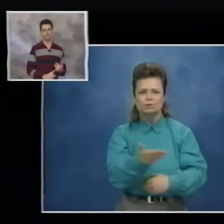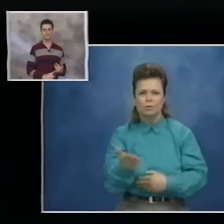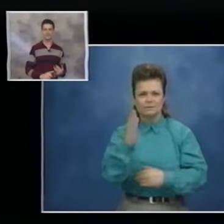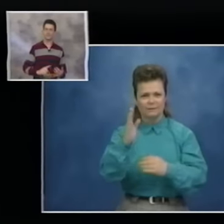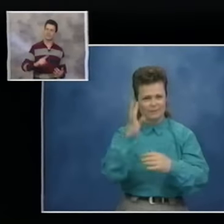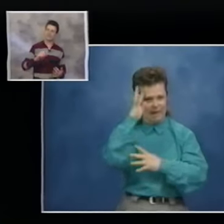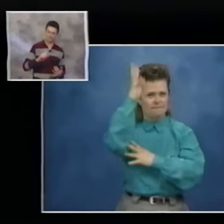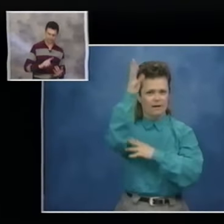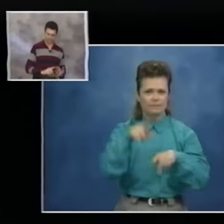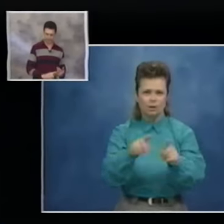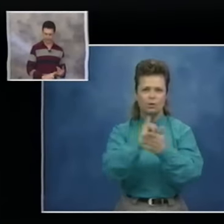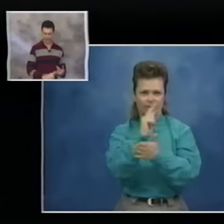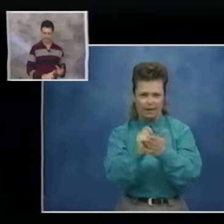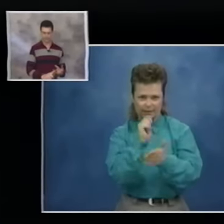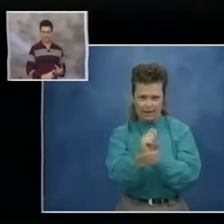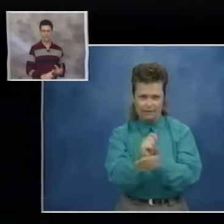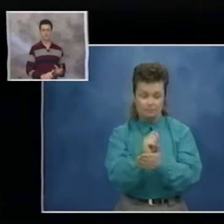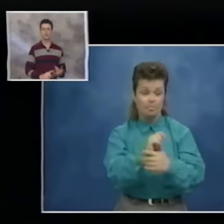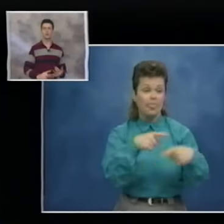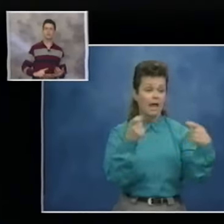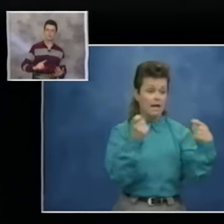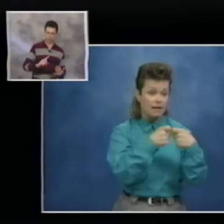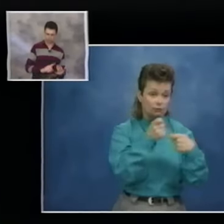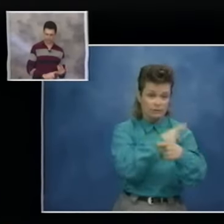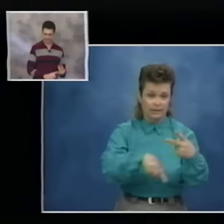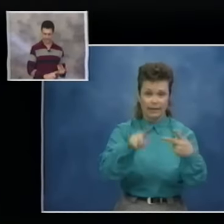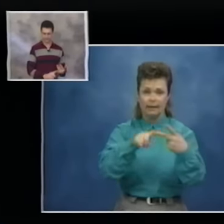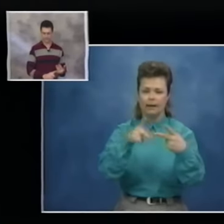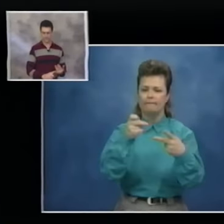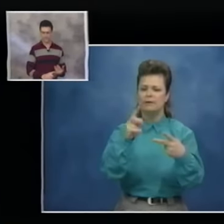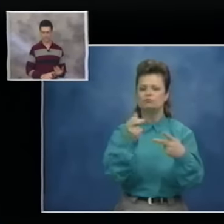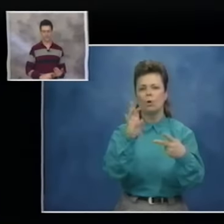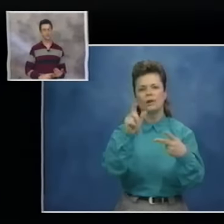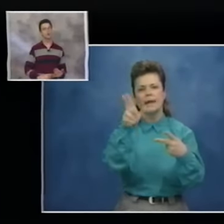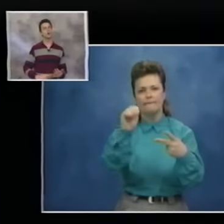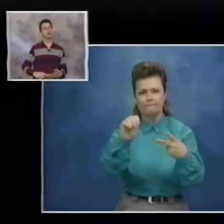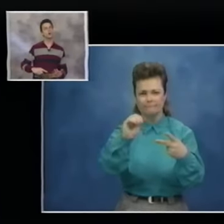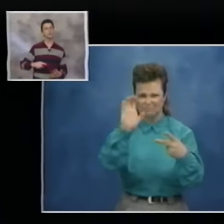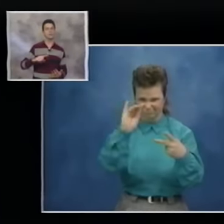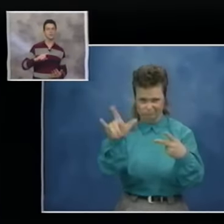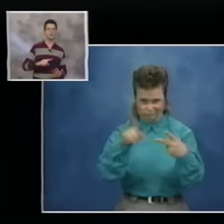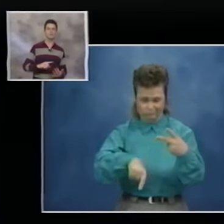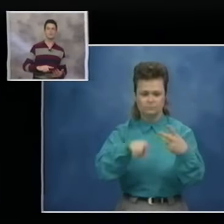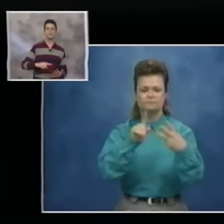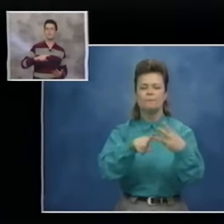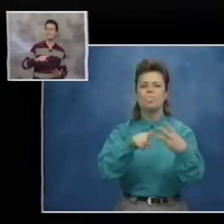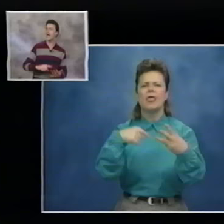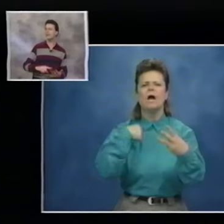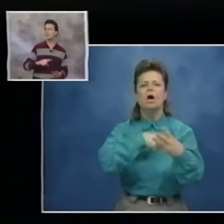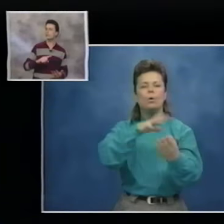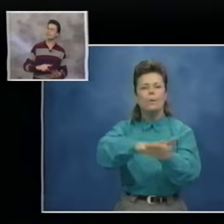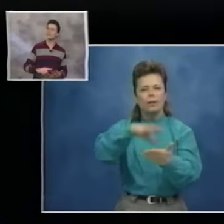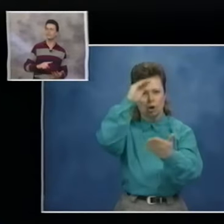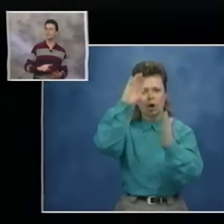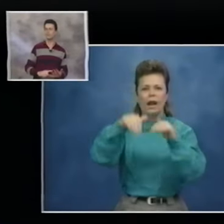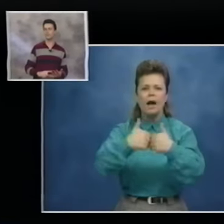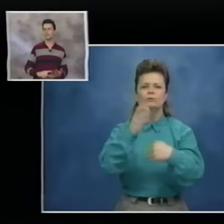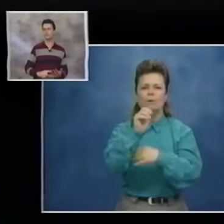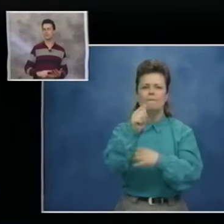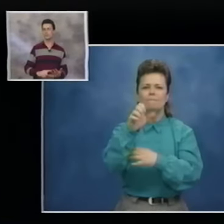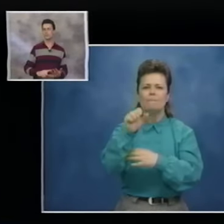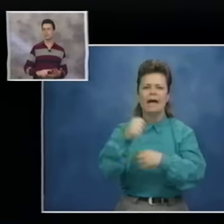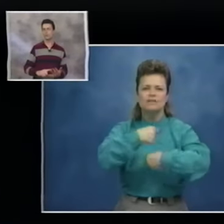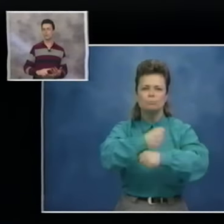period. Electricity, petroleum. We learned to mass produce